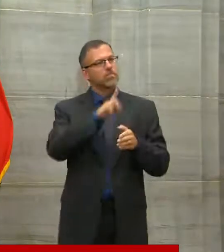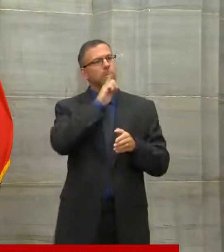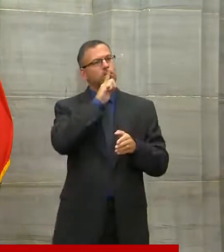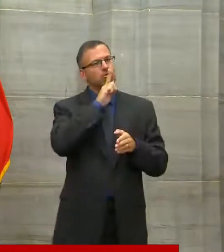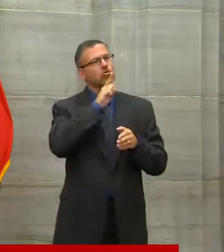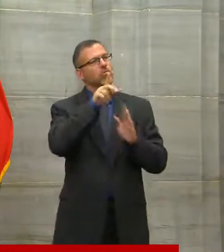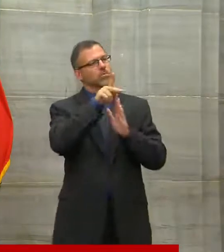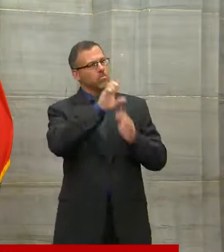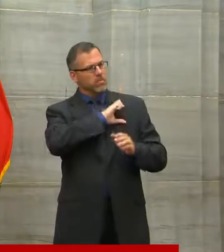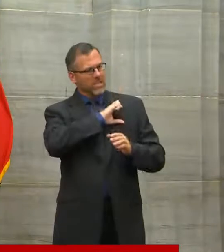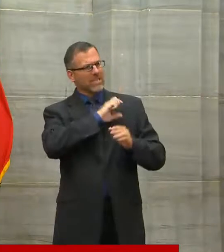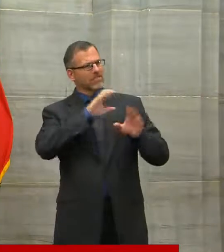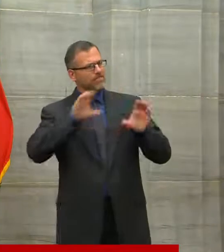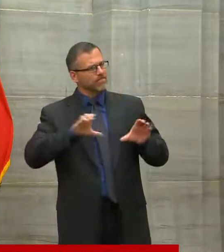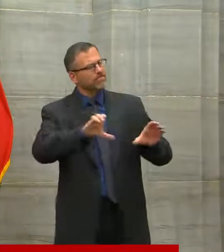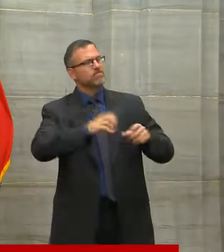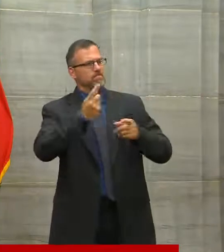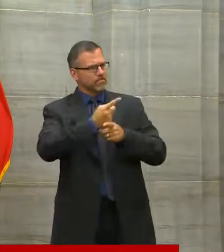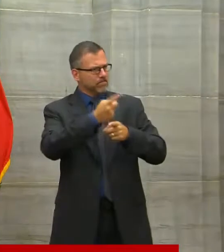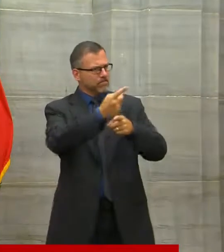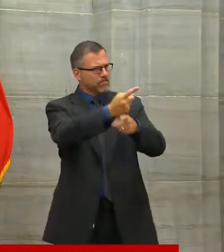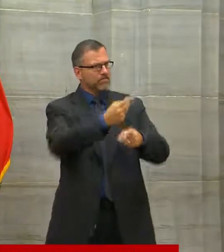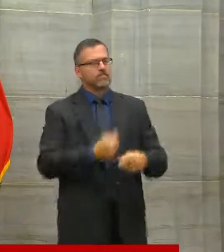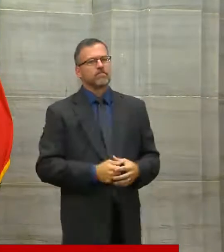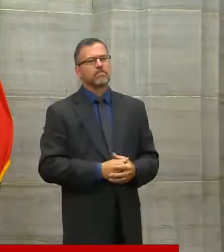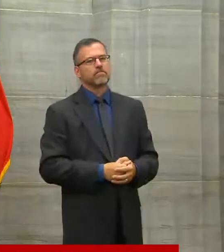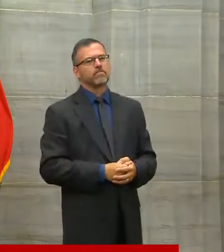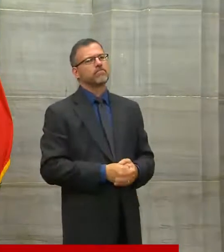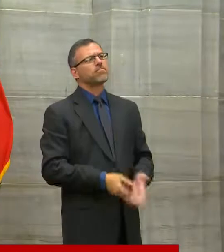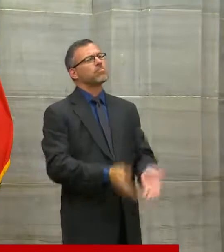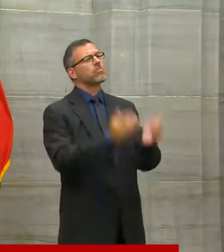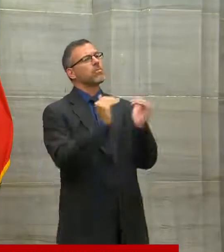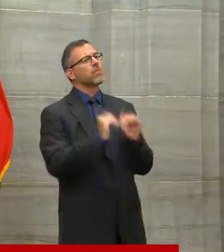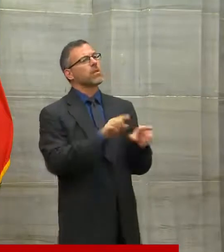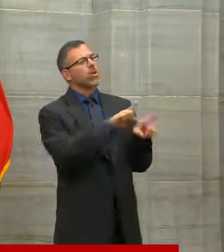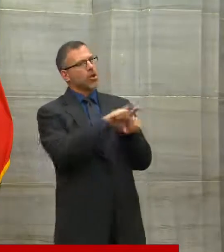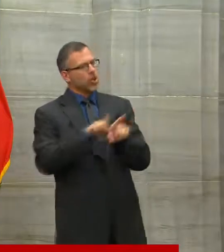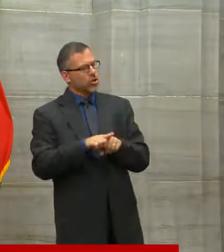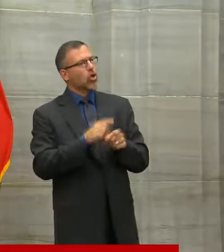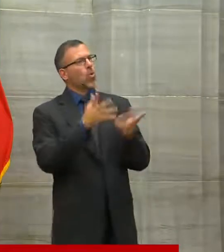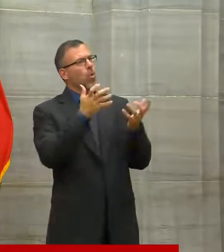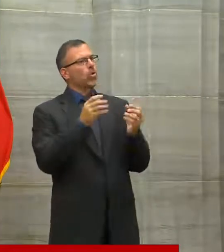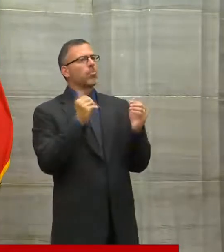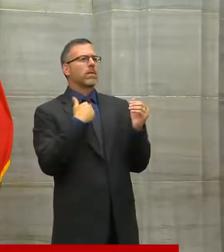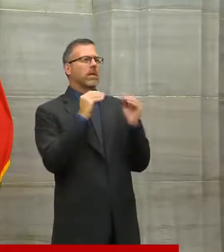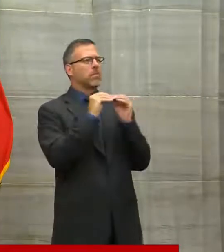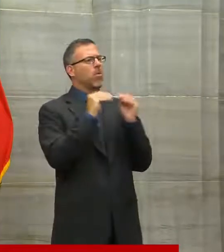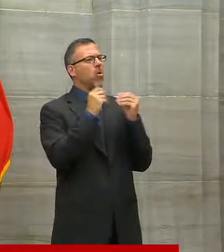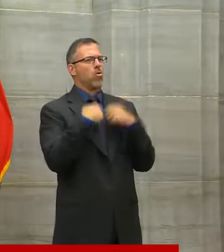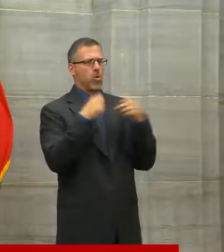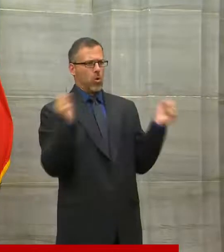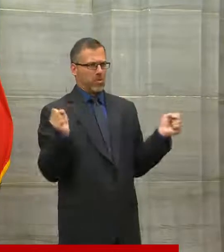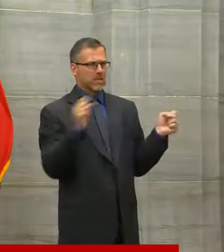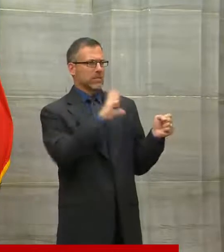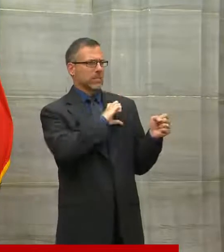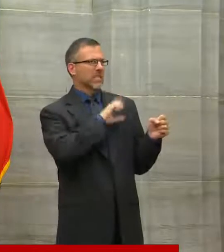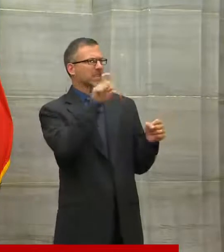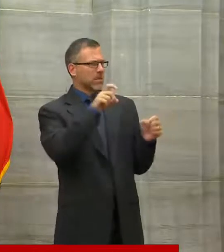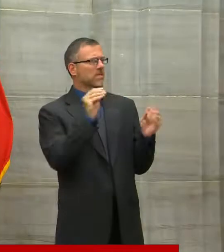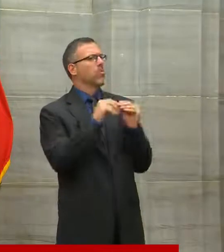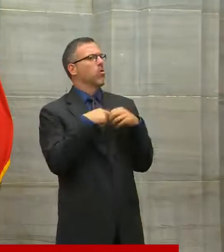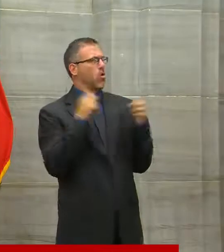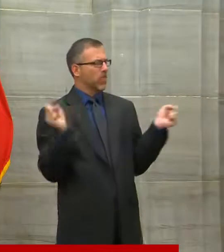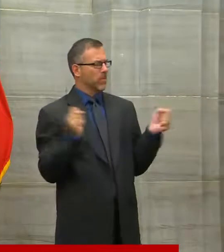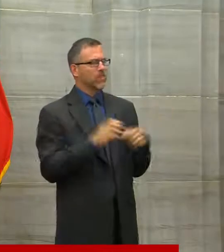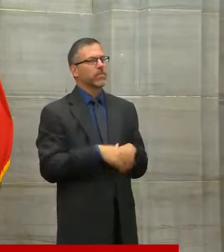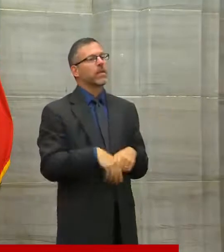partnership, we're also heightening accountability through better information sharing. The National Decertification